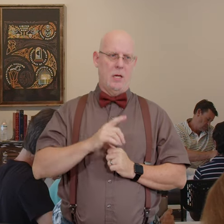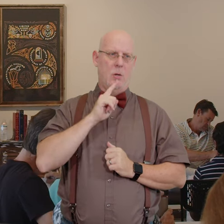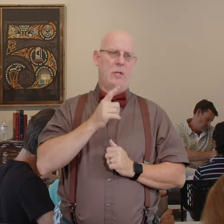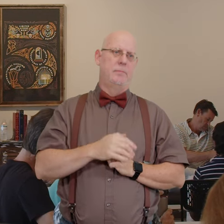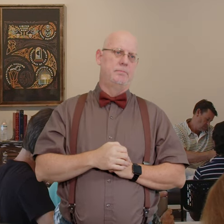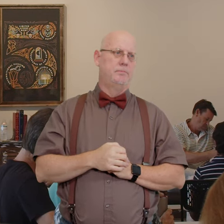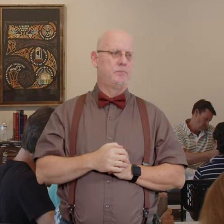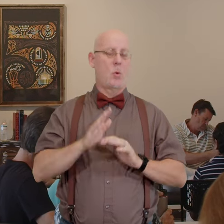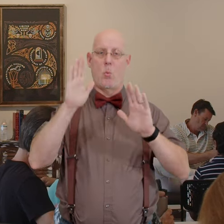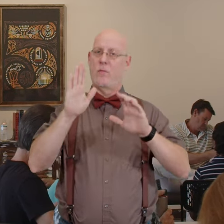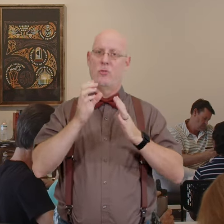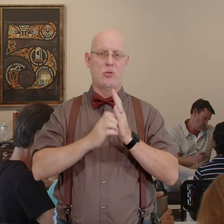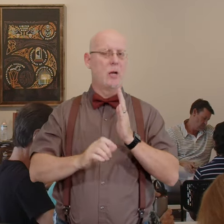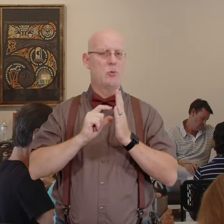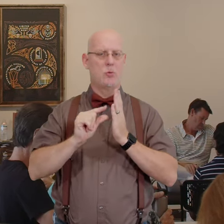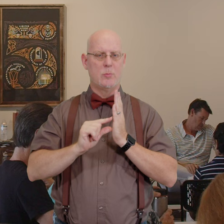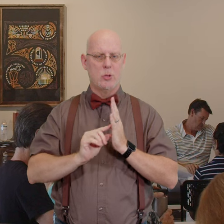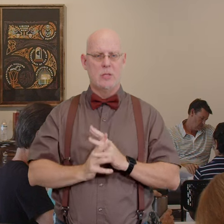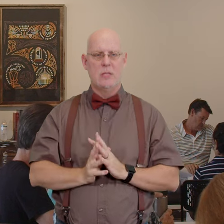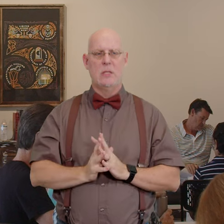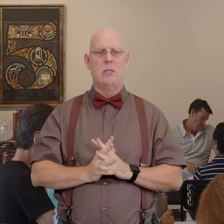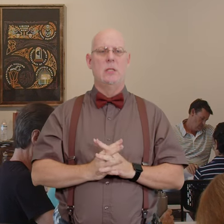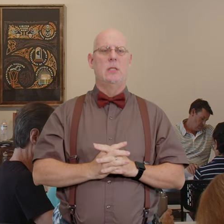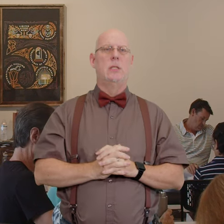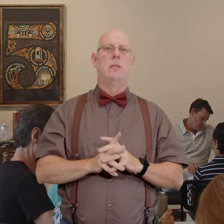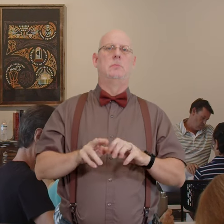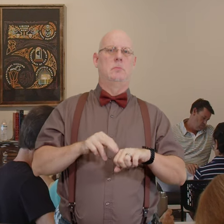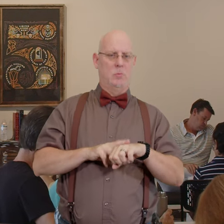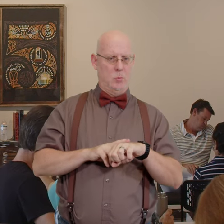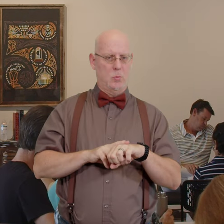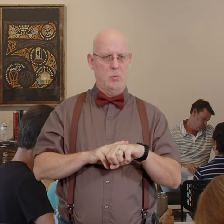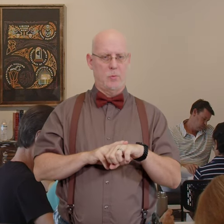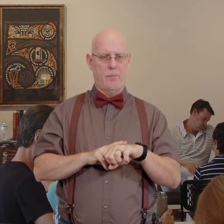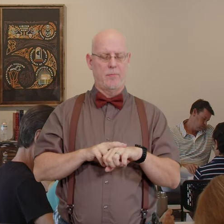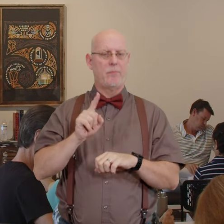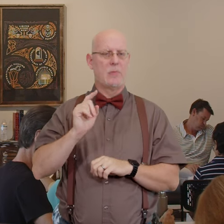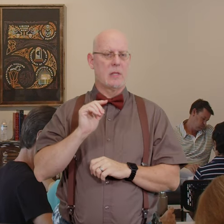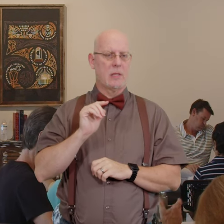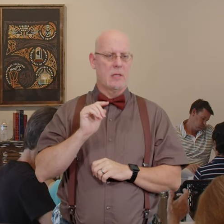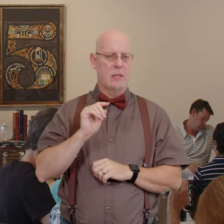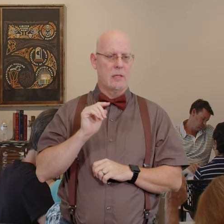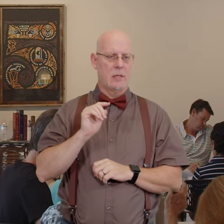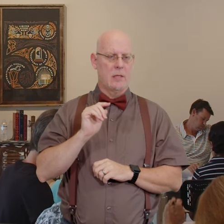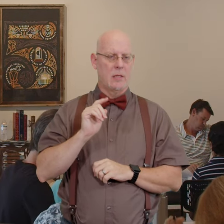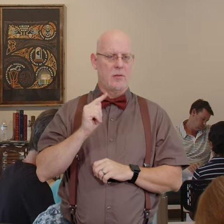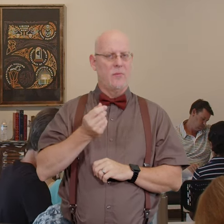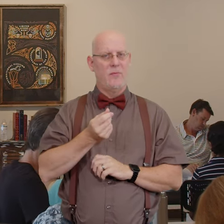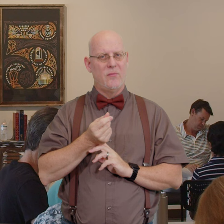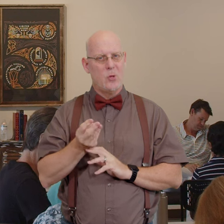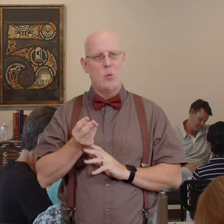really a remarkable chapter of Scripture. And of course, one of